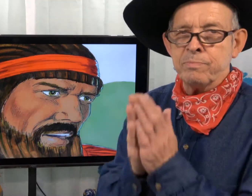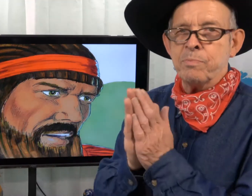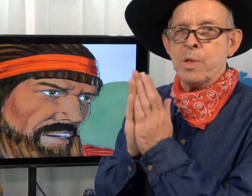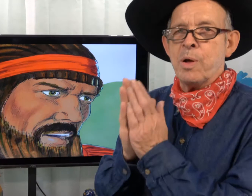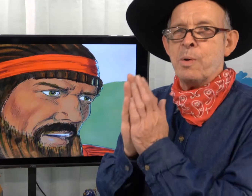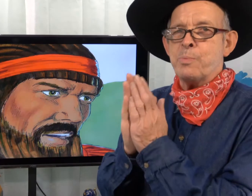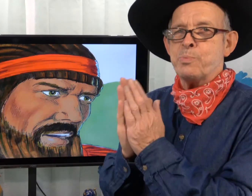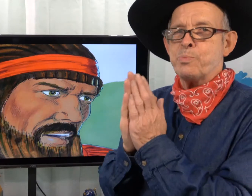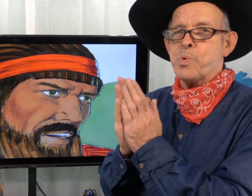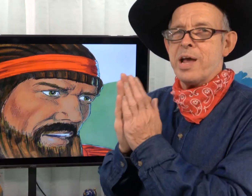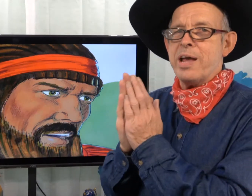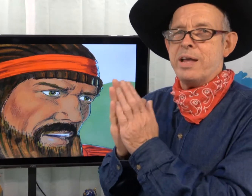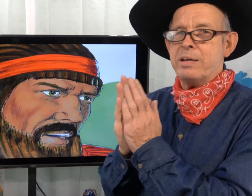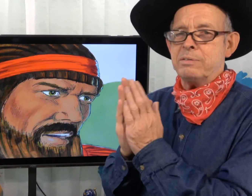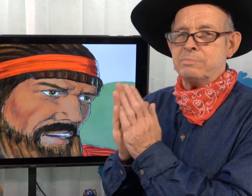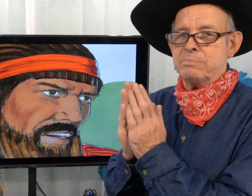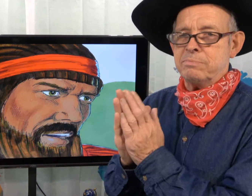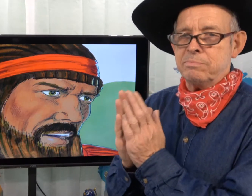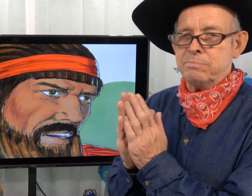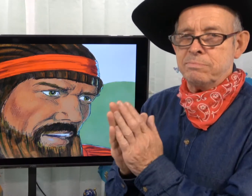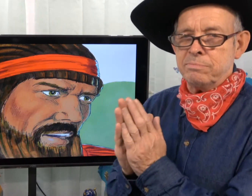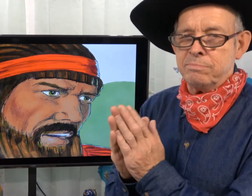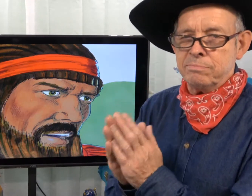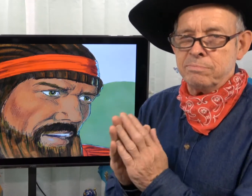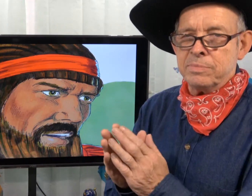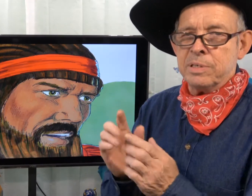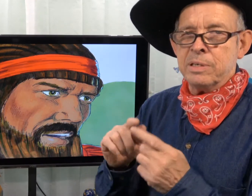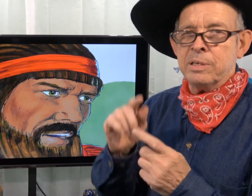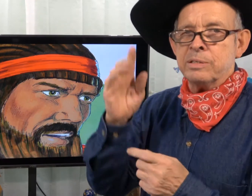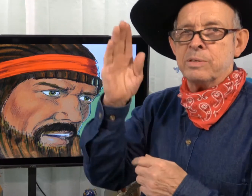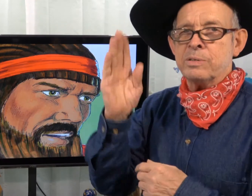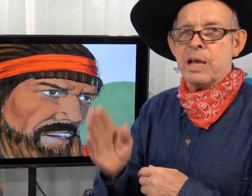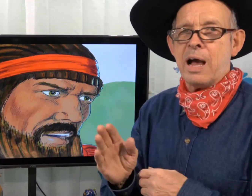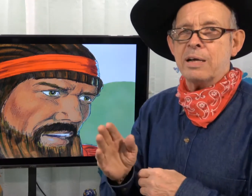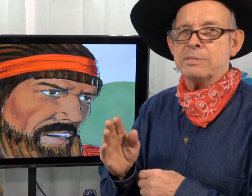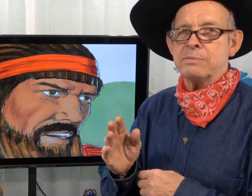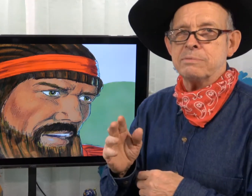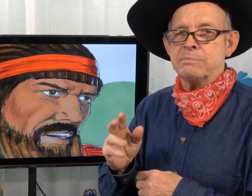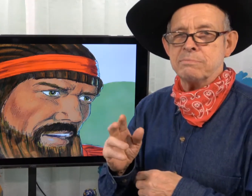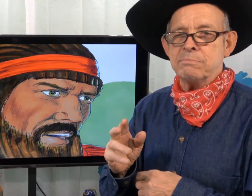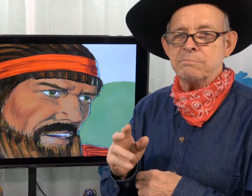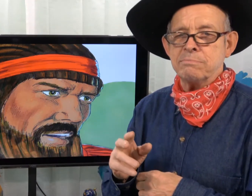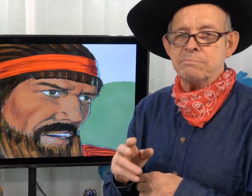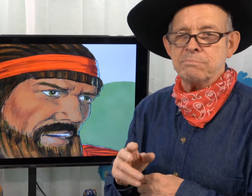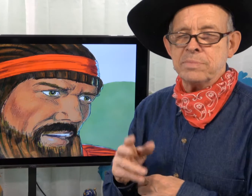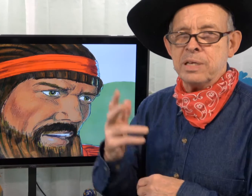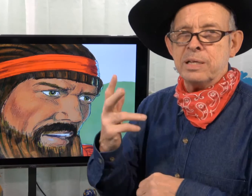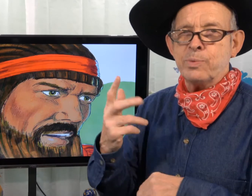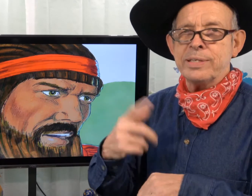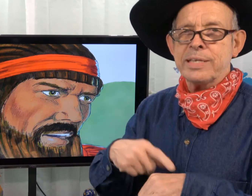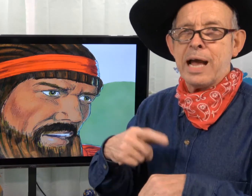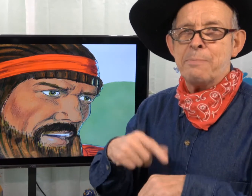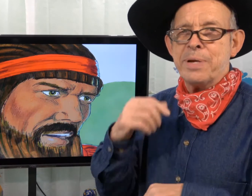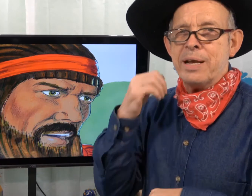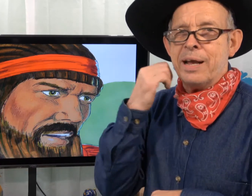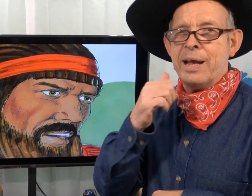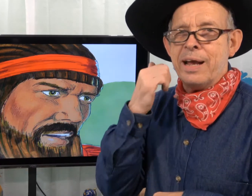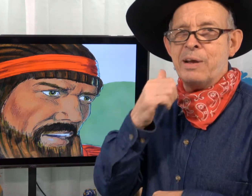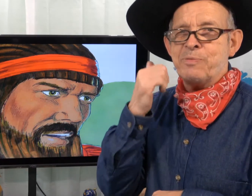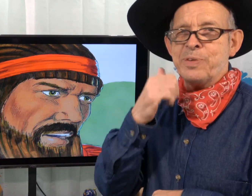Pray to God. three times every